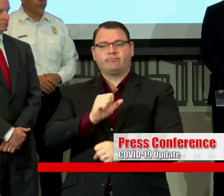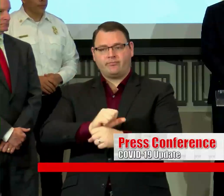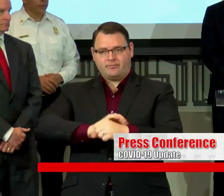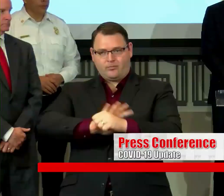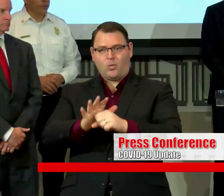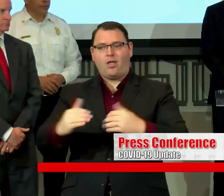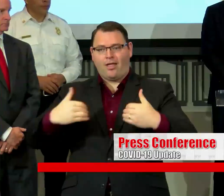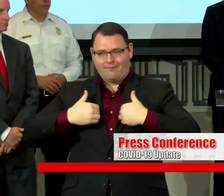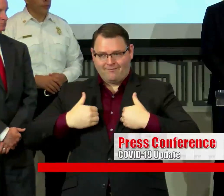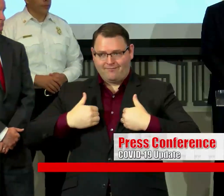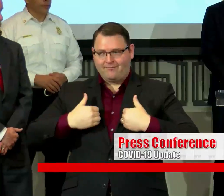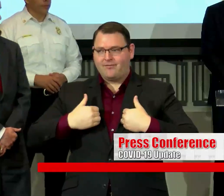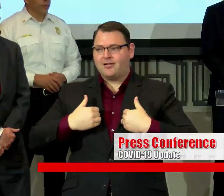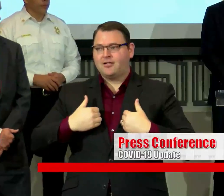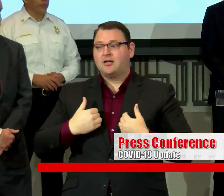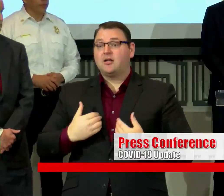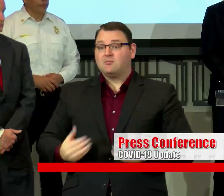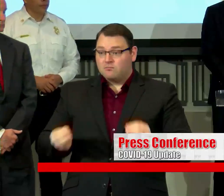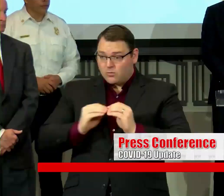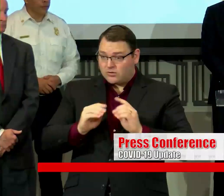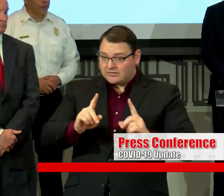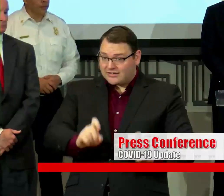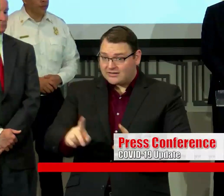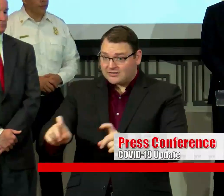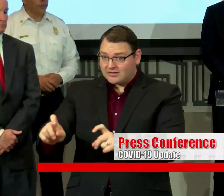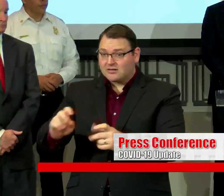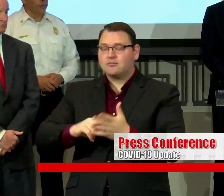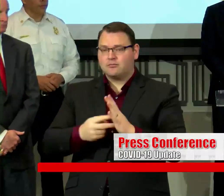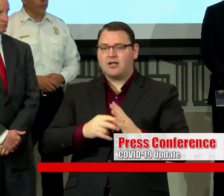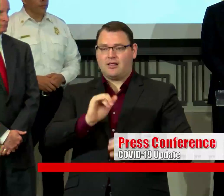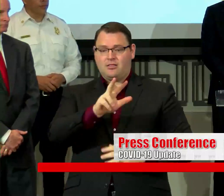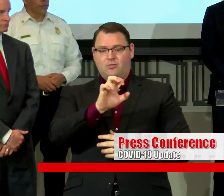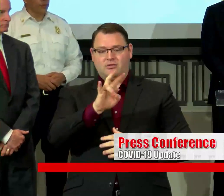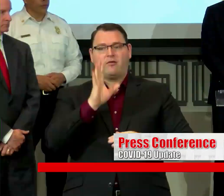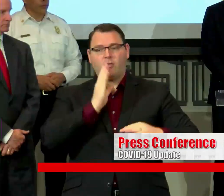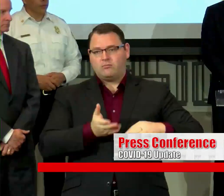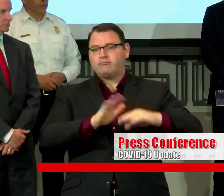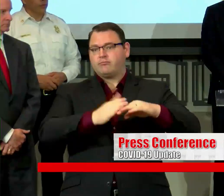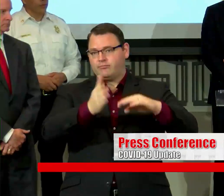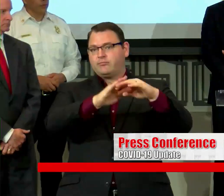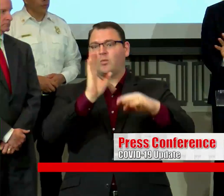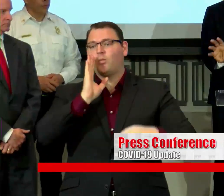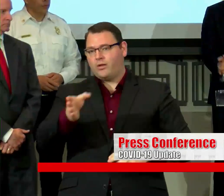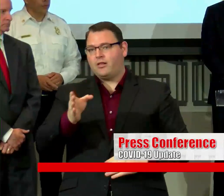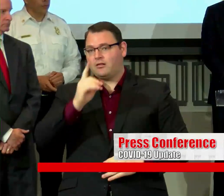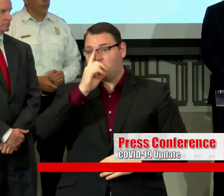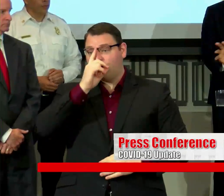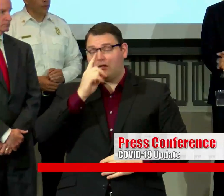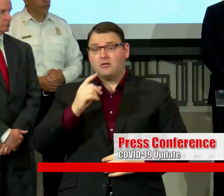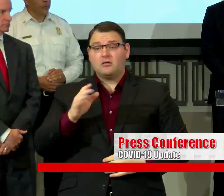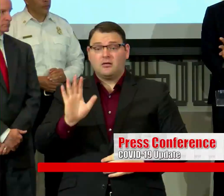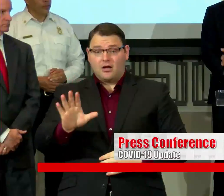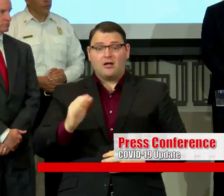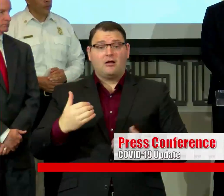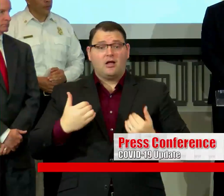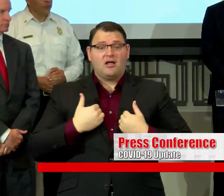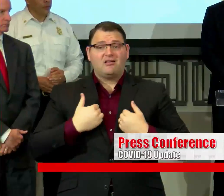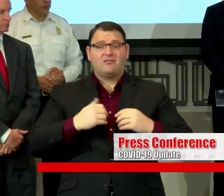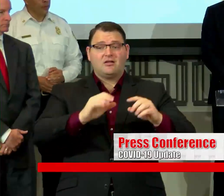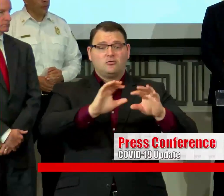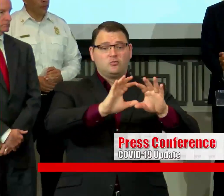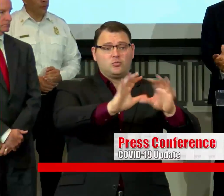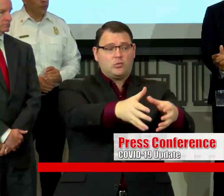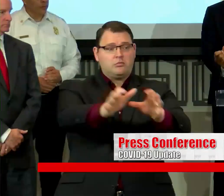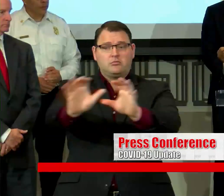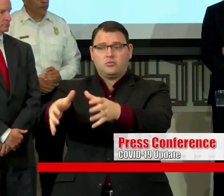just say that the numbers are going to go up. And then because the testing has been done by different units, different